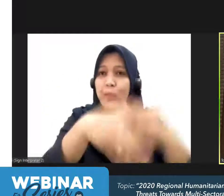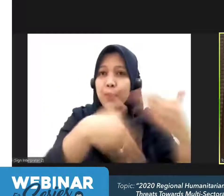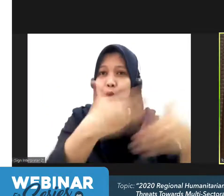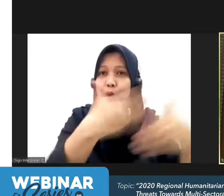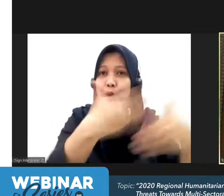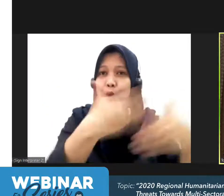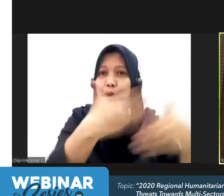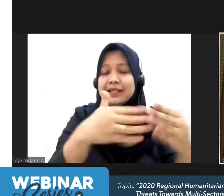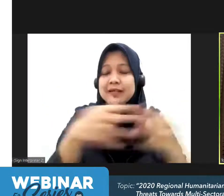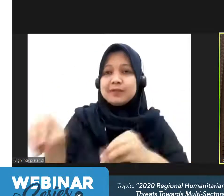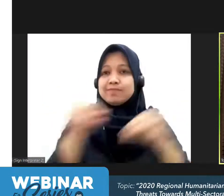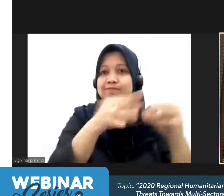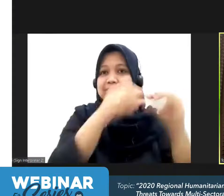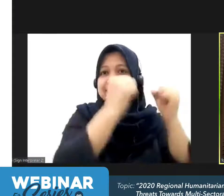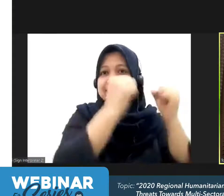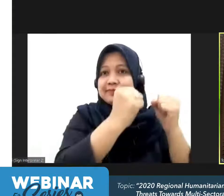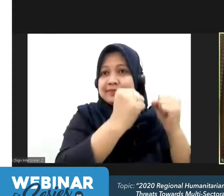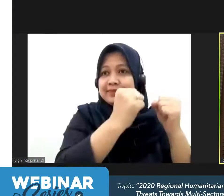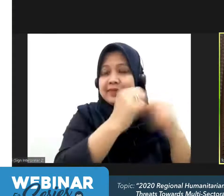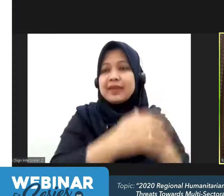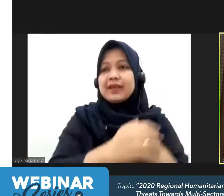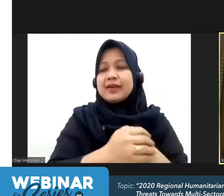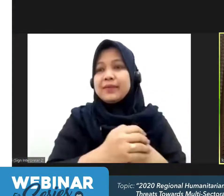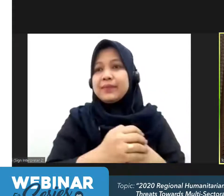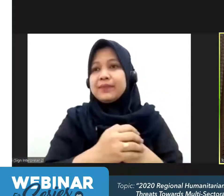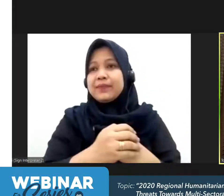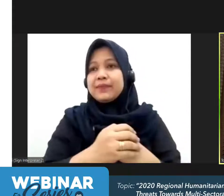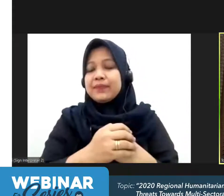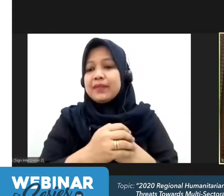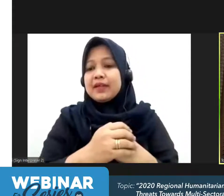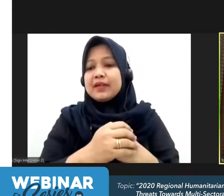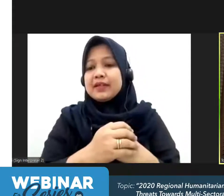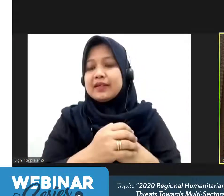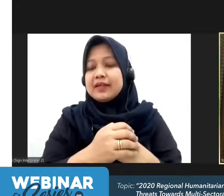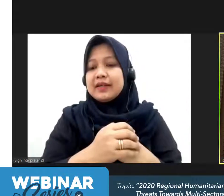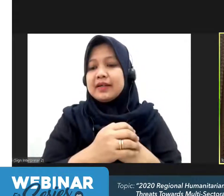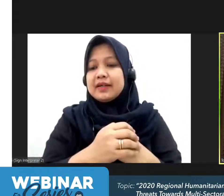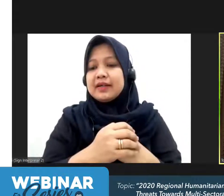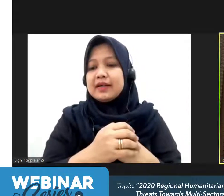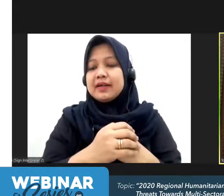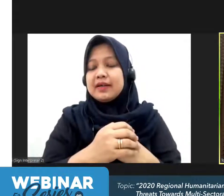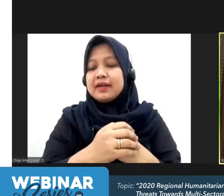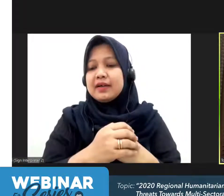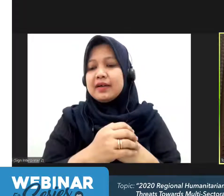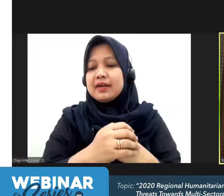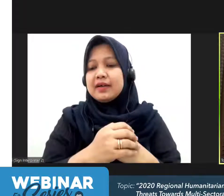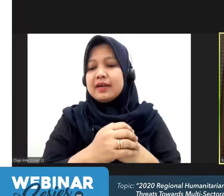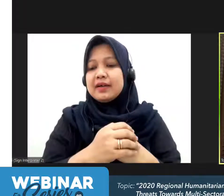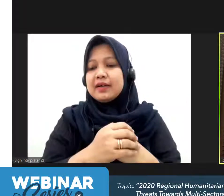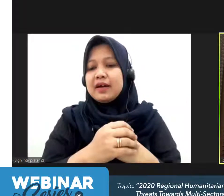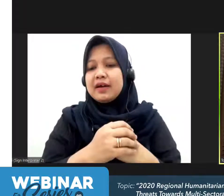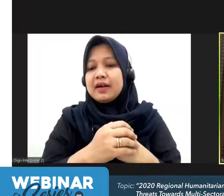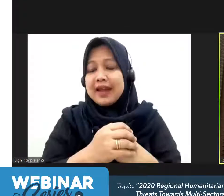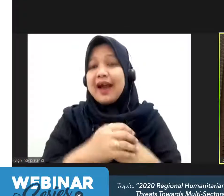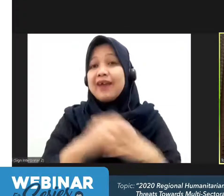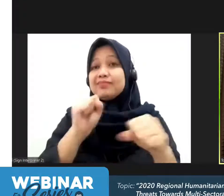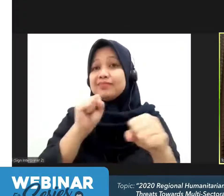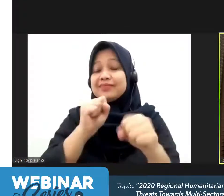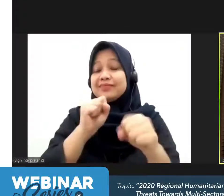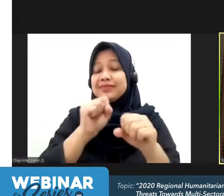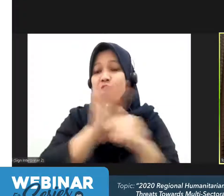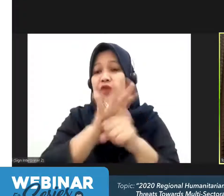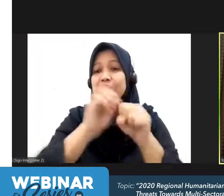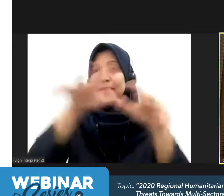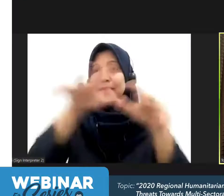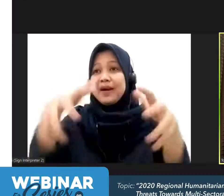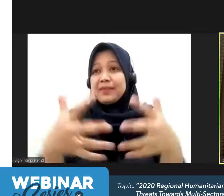in highly risk and difficulties. It is well known that Amid this pandemic, it is easy to